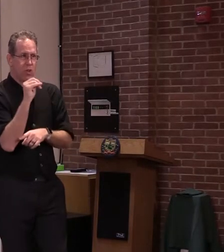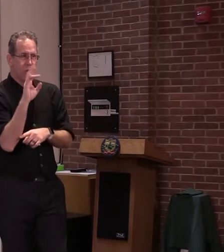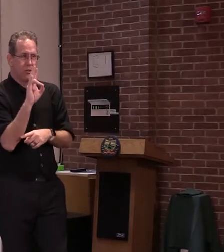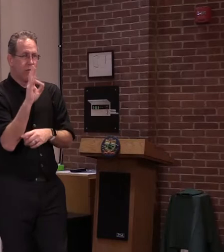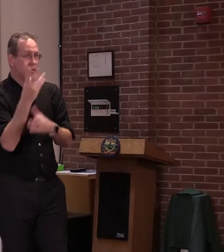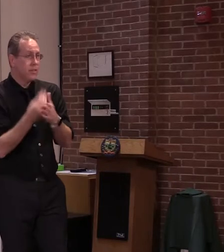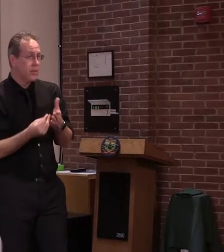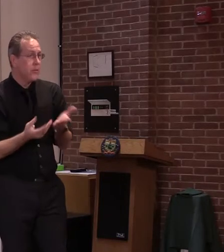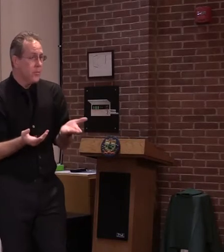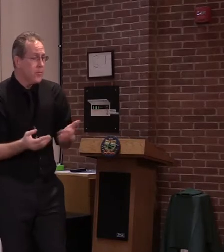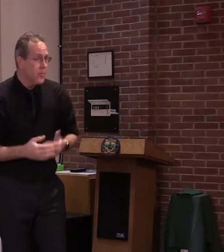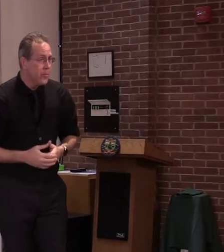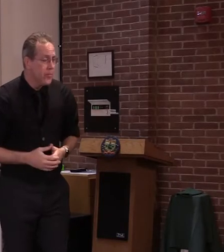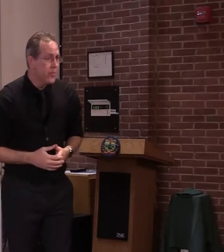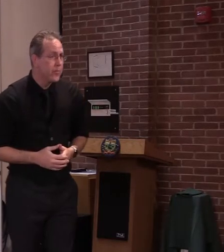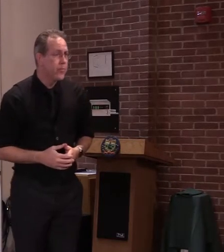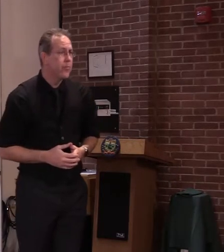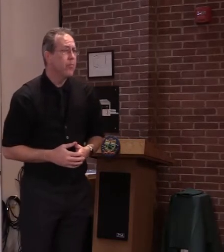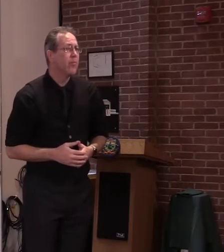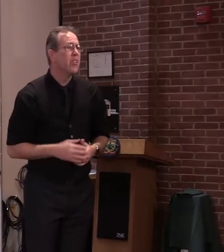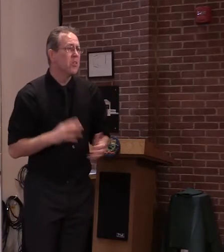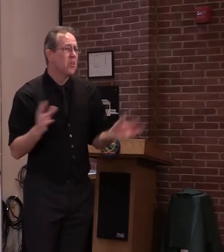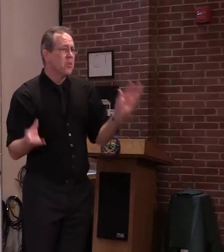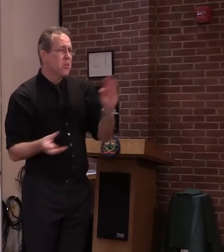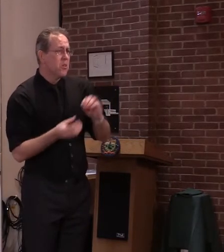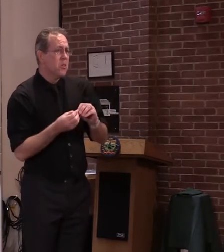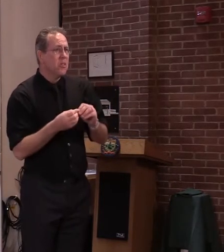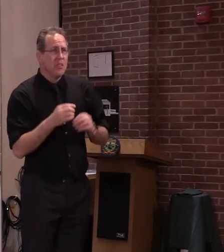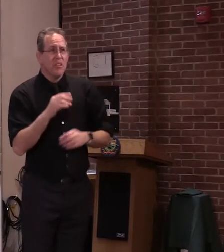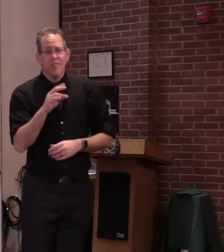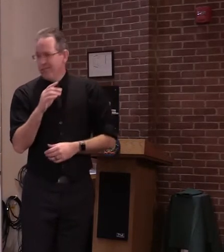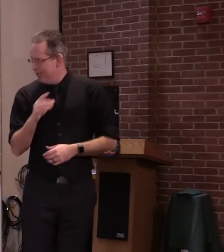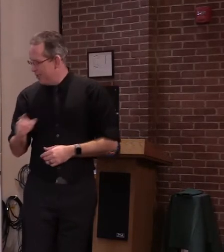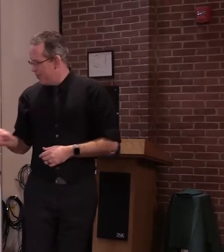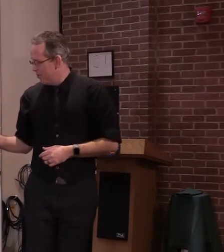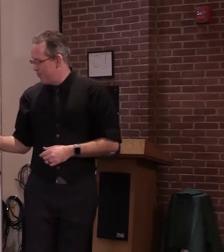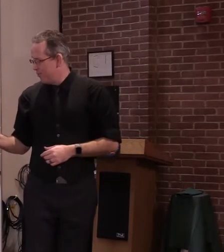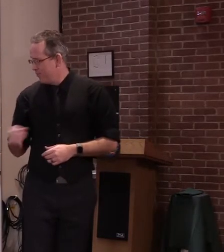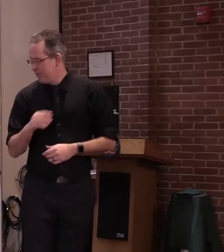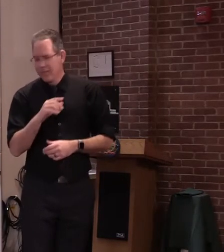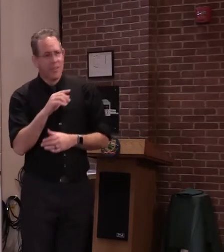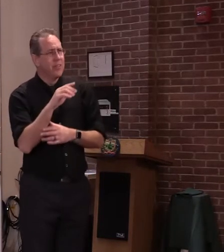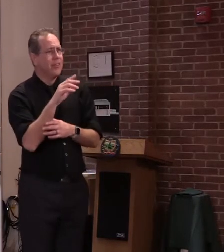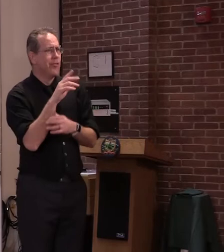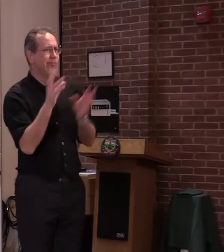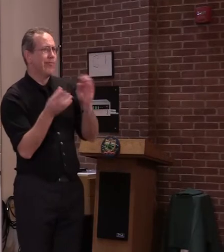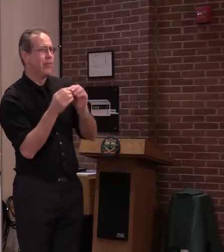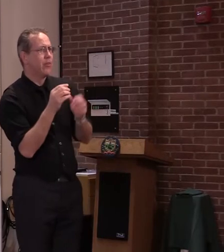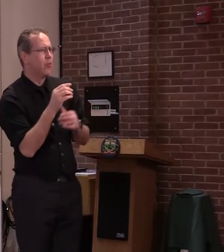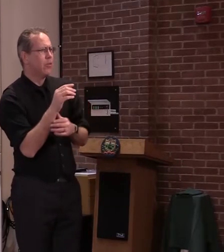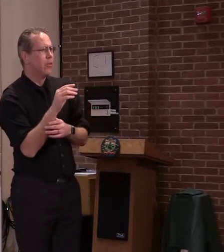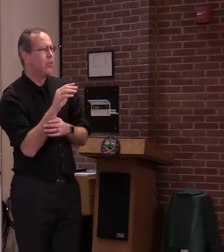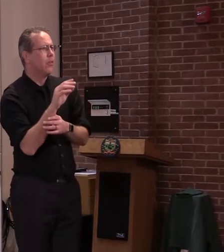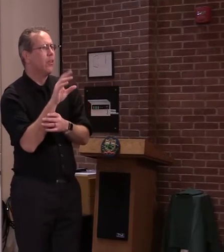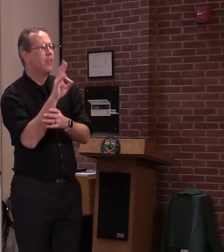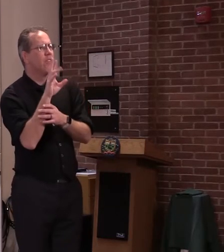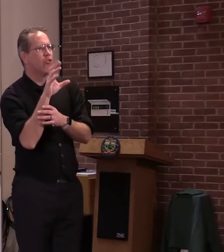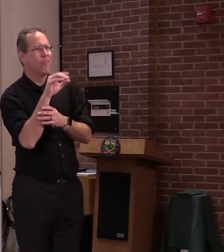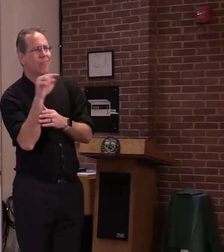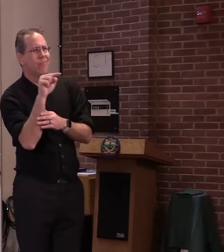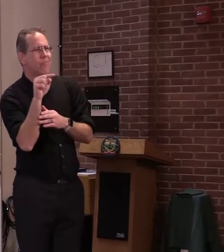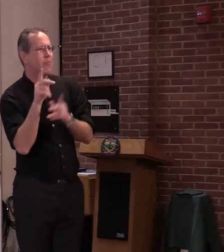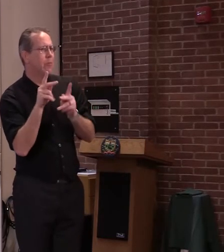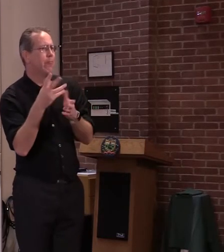for the entire pandemic. Vermont continues to be the lowest per capita in terms of the number of deaths throughout the entire pandemic. So